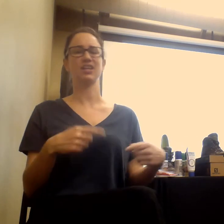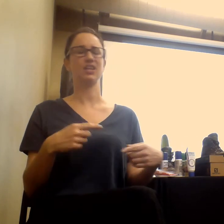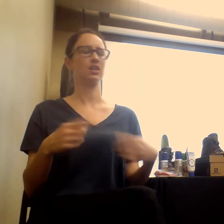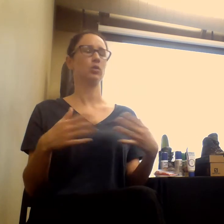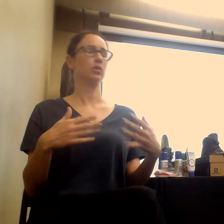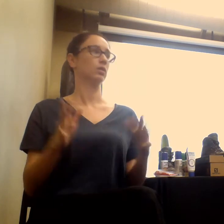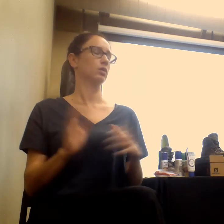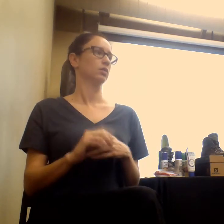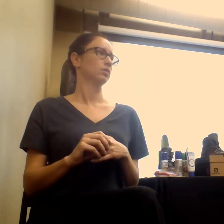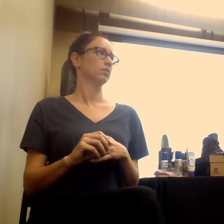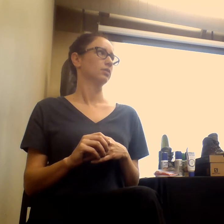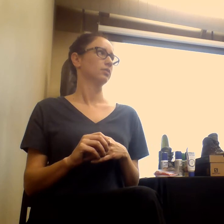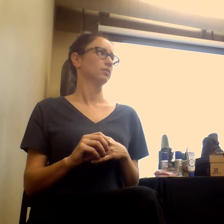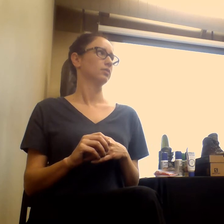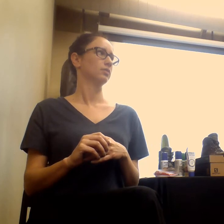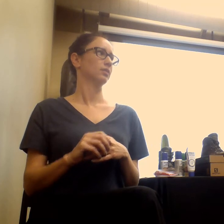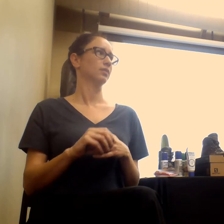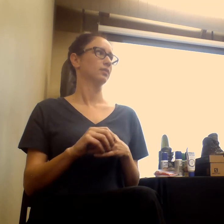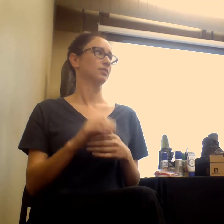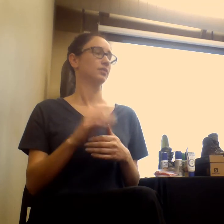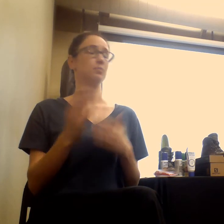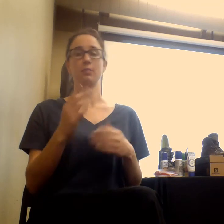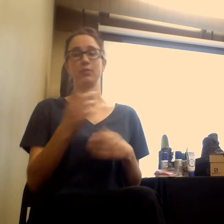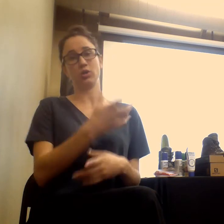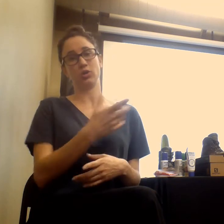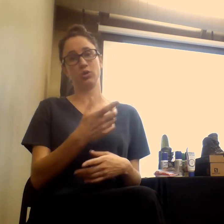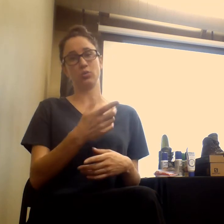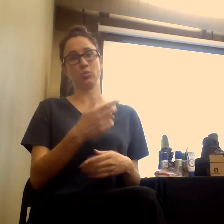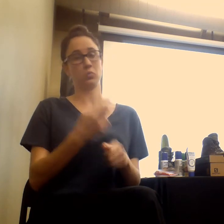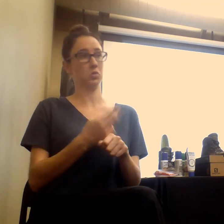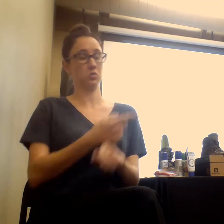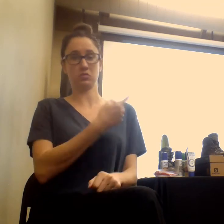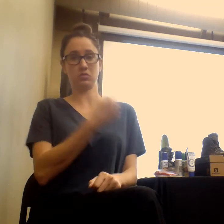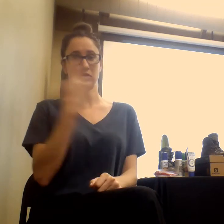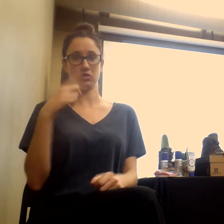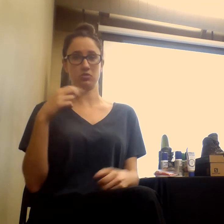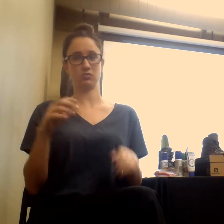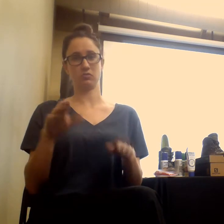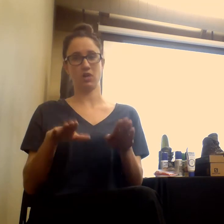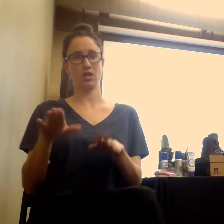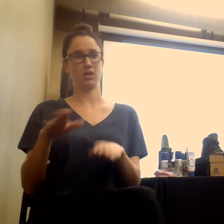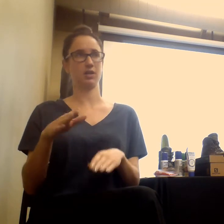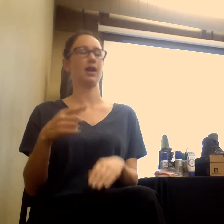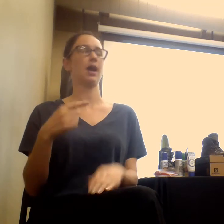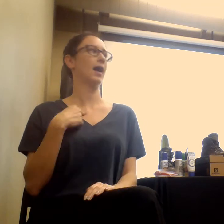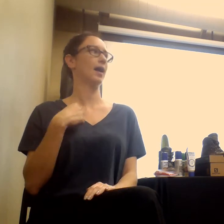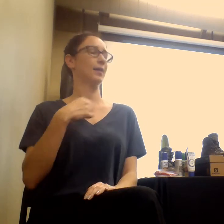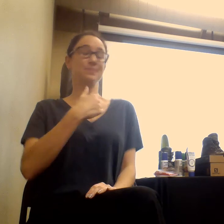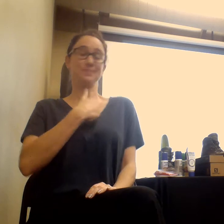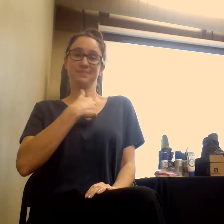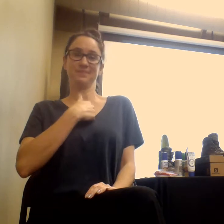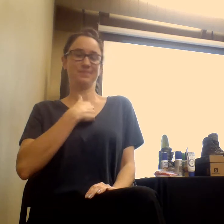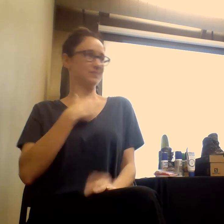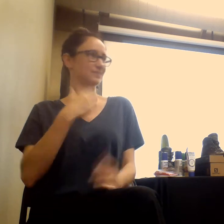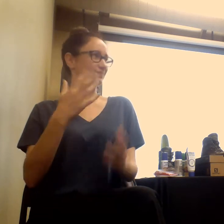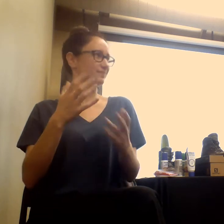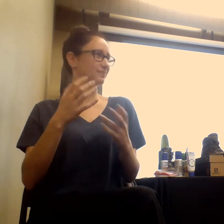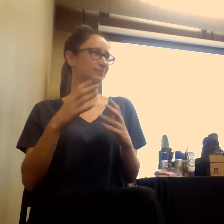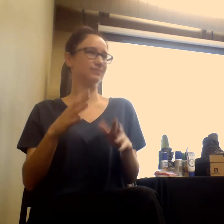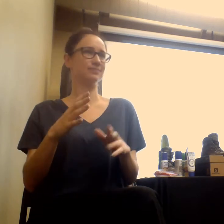people swear by this. I wouldn't be caught in these if I was carrying a pack over 20 pounds maybe. And mine's